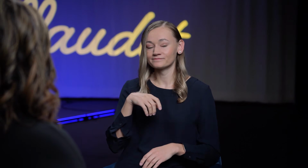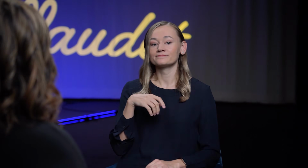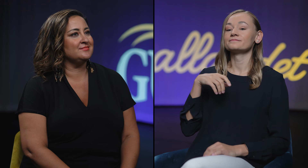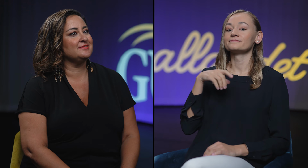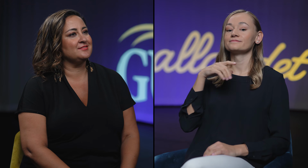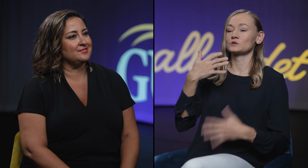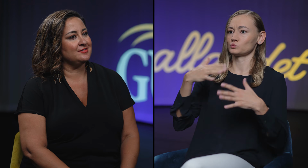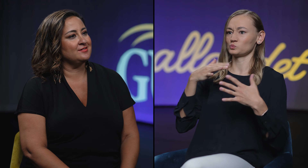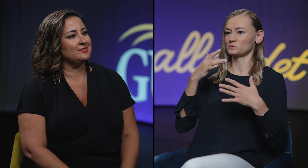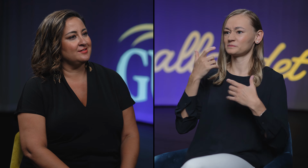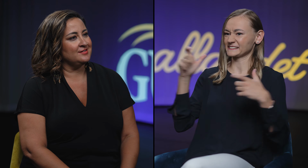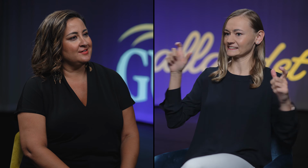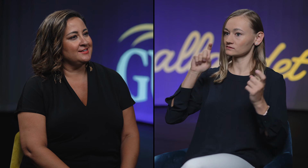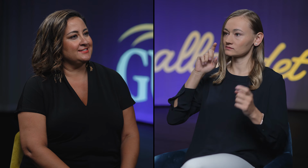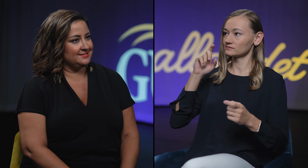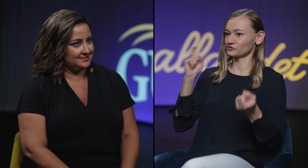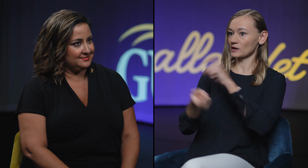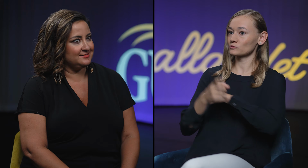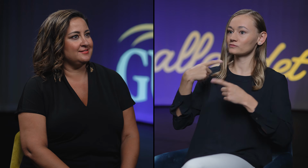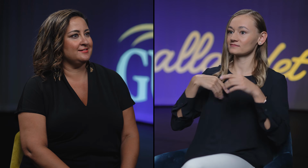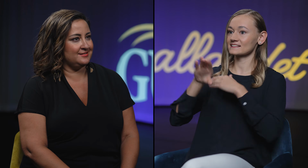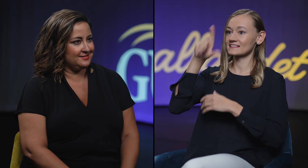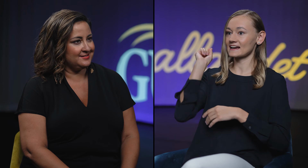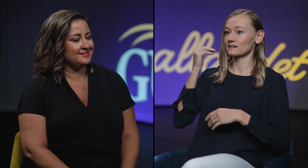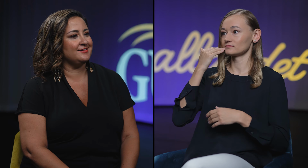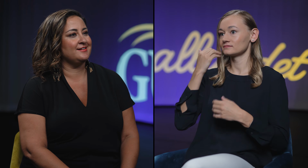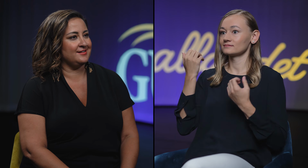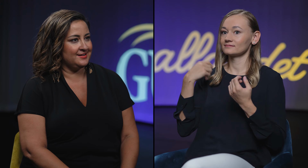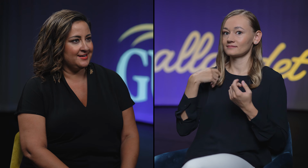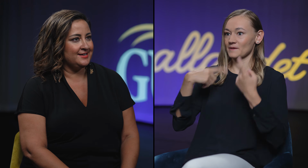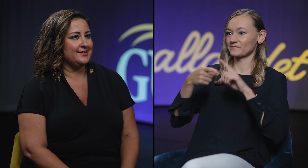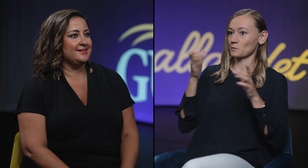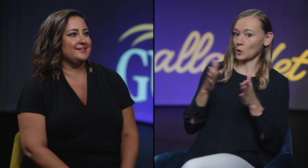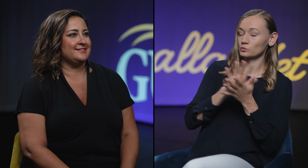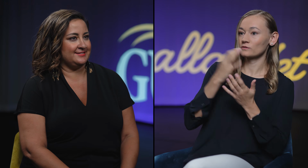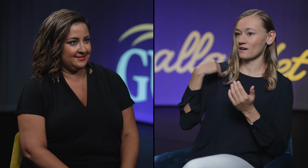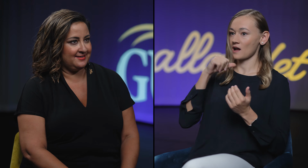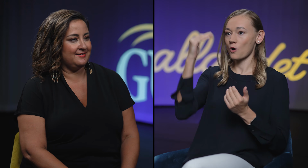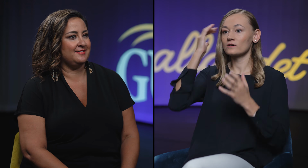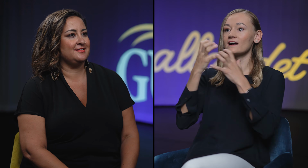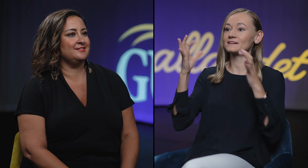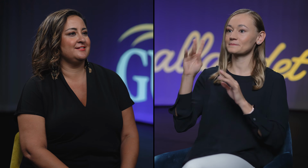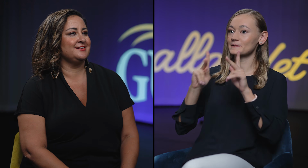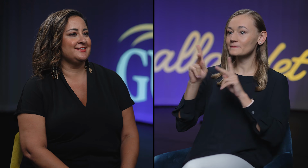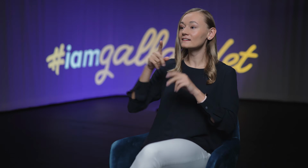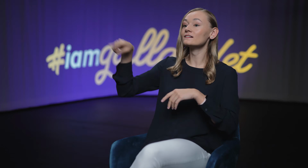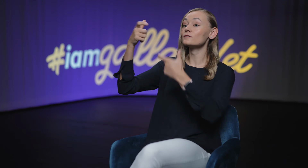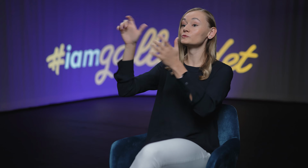school. It was a big change coming into Gallaudet. I came from a small school and I didn't know a lot of people. Those who